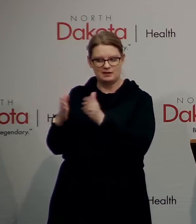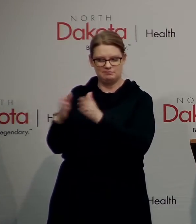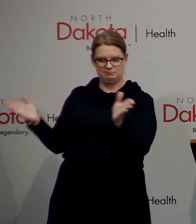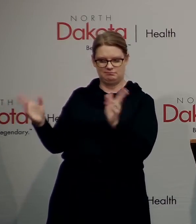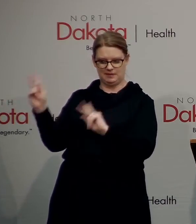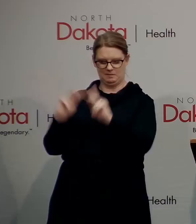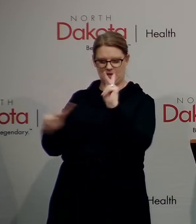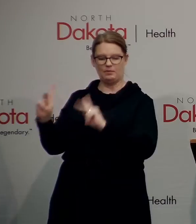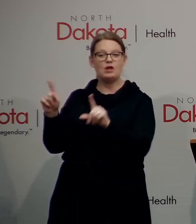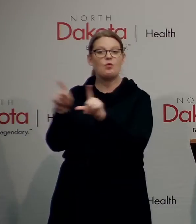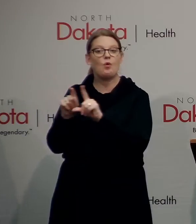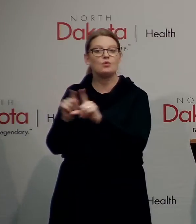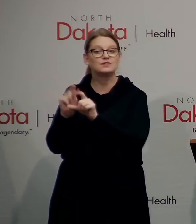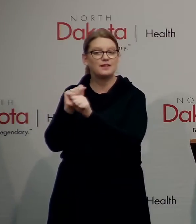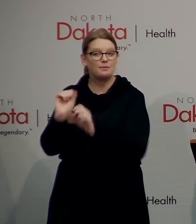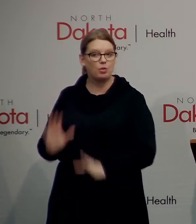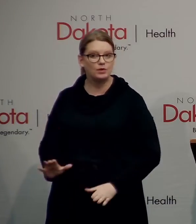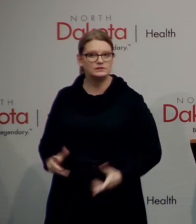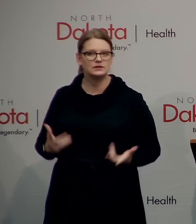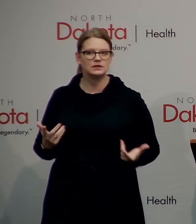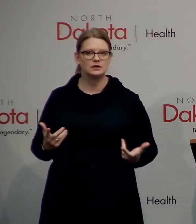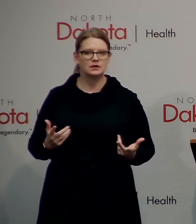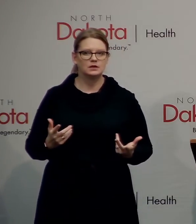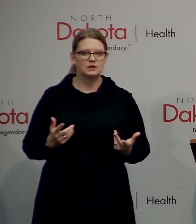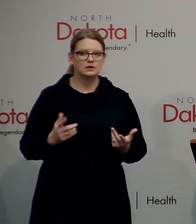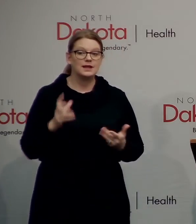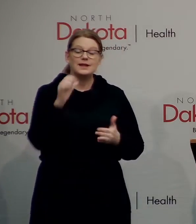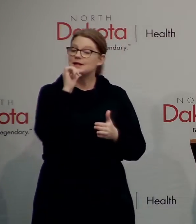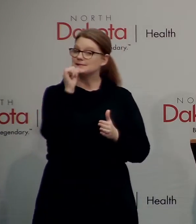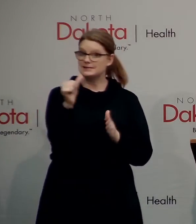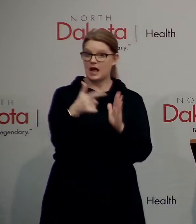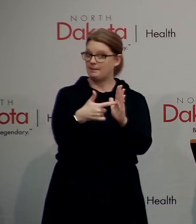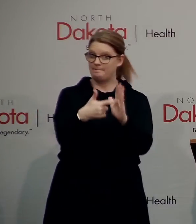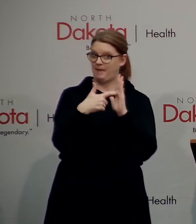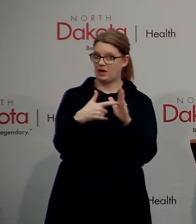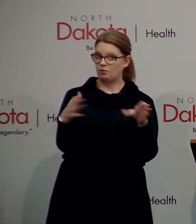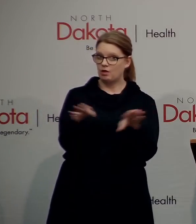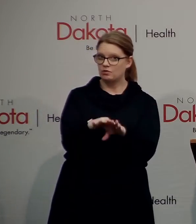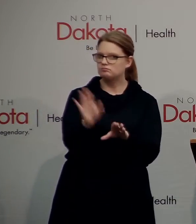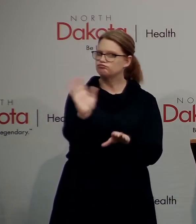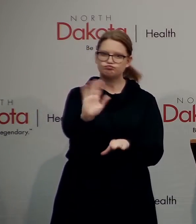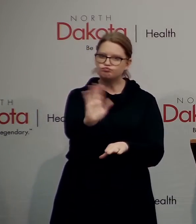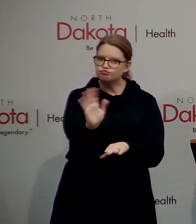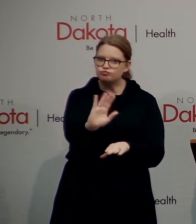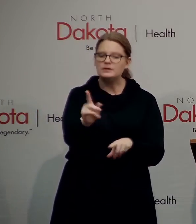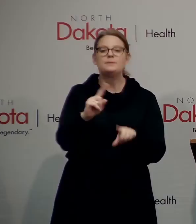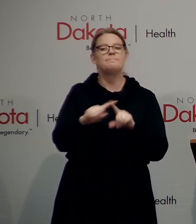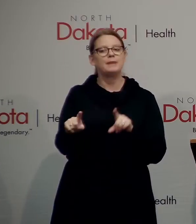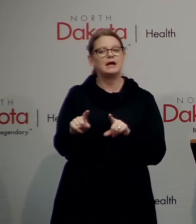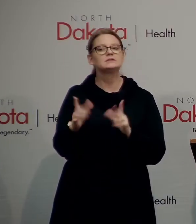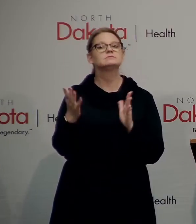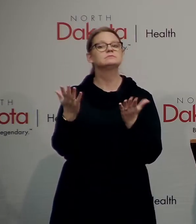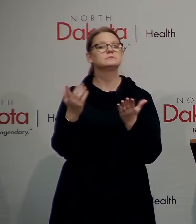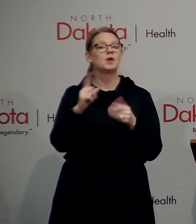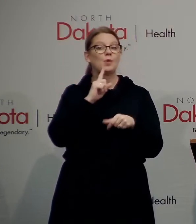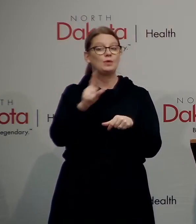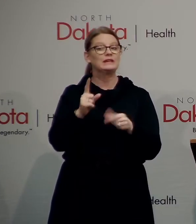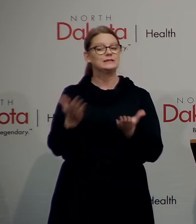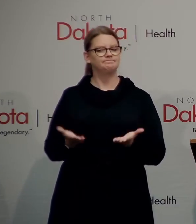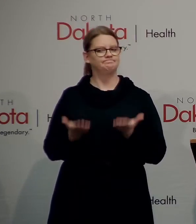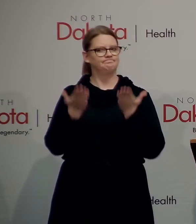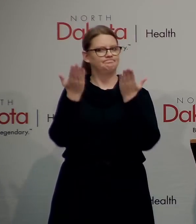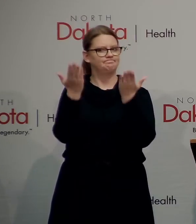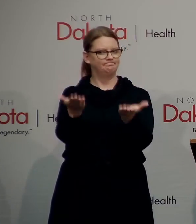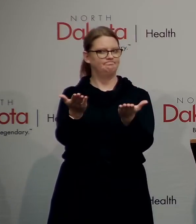and their workers. And now again, we're not doing a mandatory closure. We're just strengthening the recommendations that